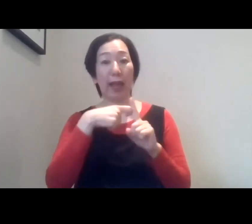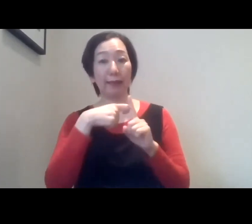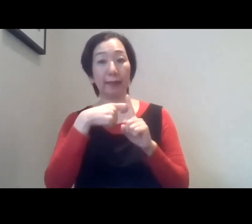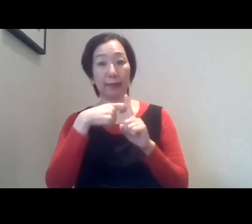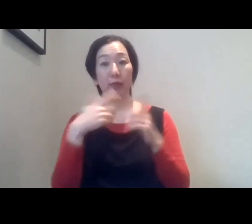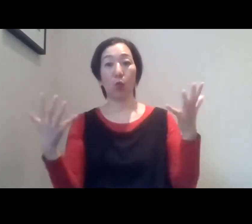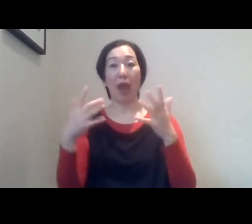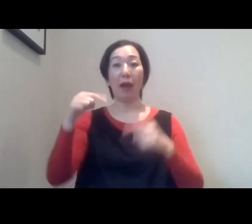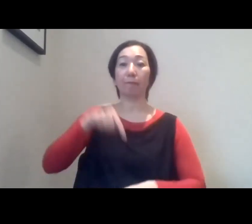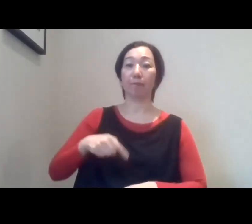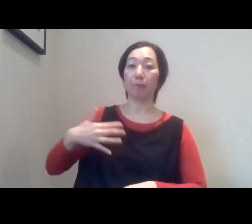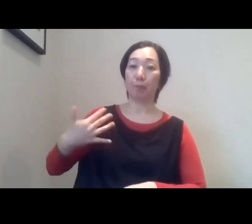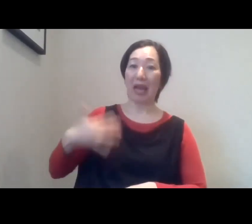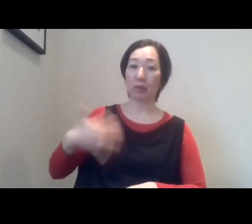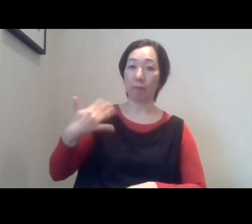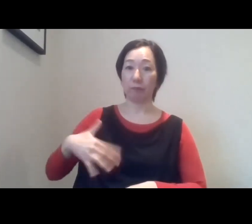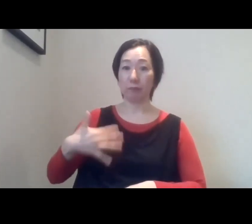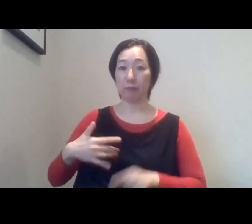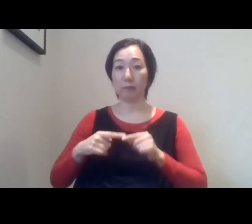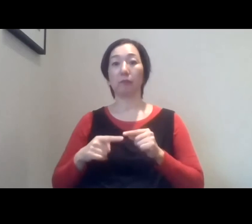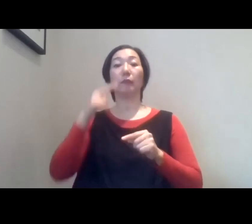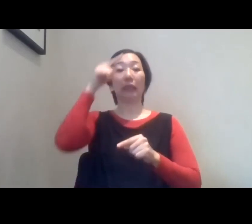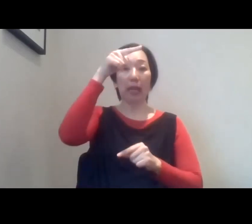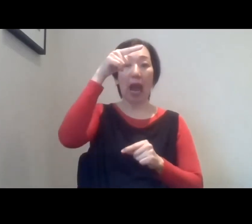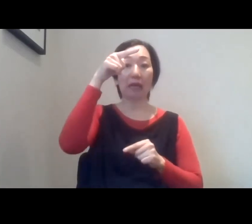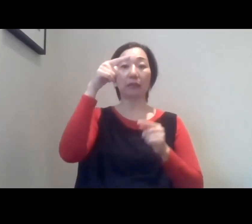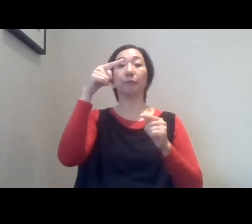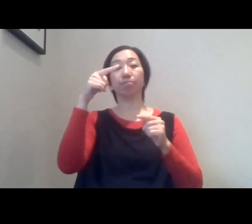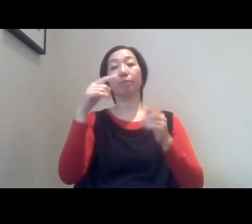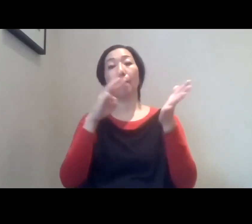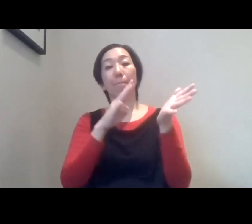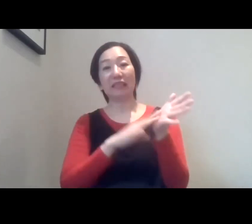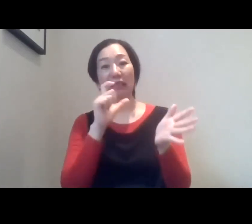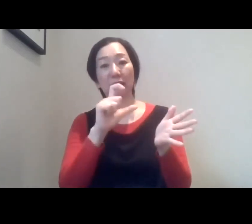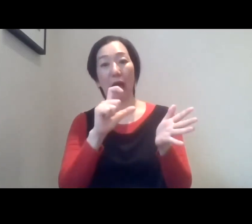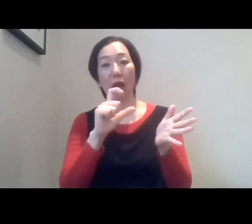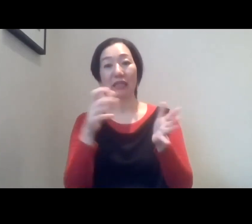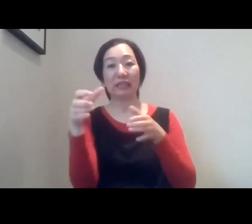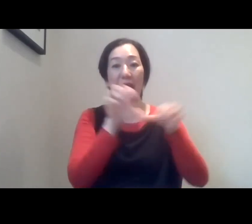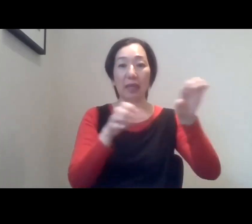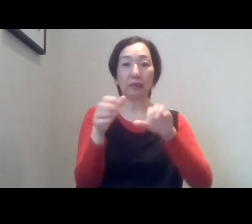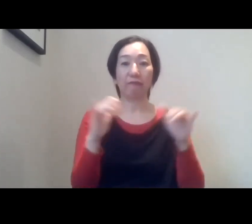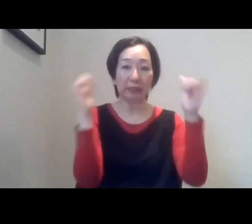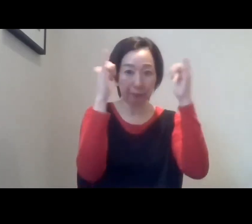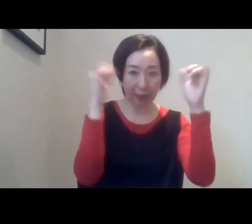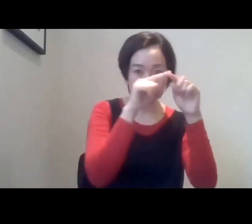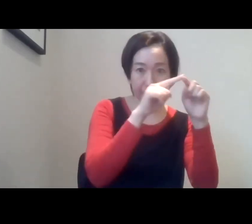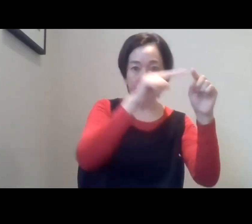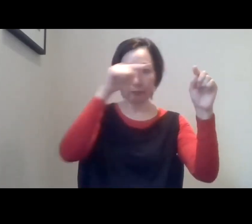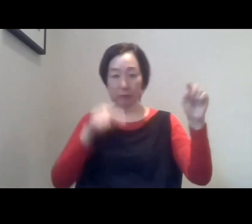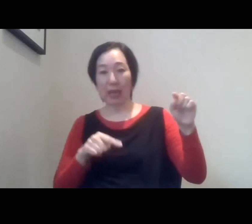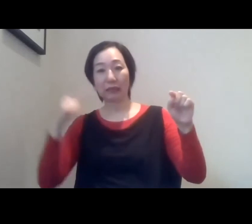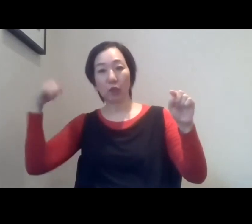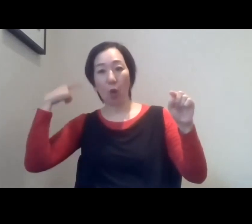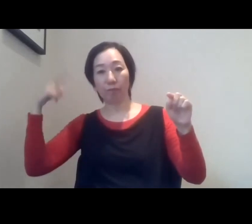I've shown Scored in Silence across the UK. I've shown it in Brighton. We toured to Manchester at the